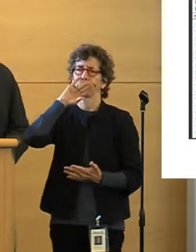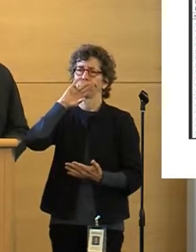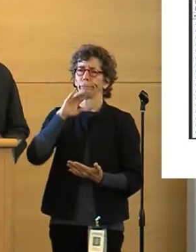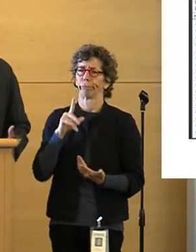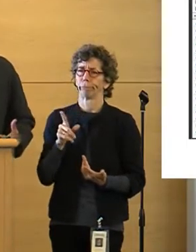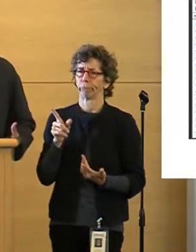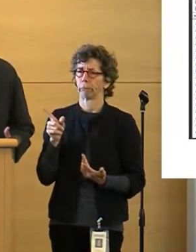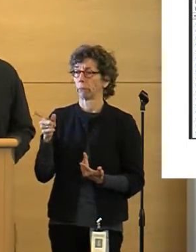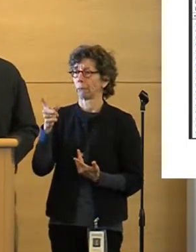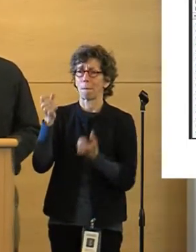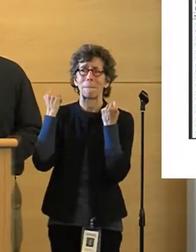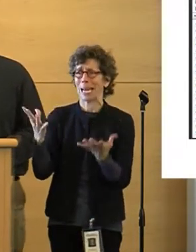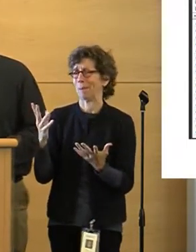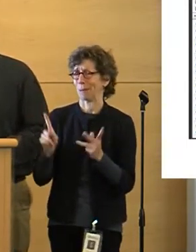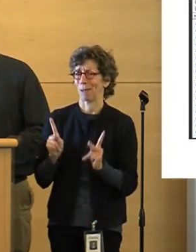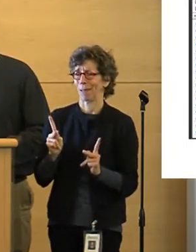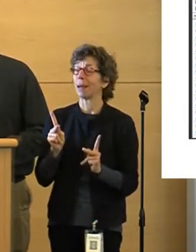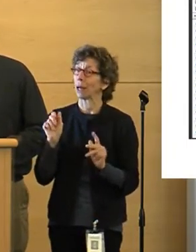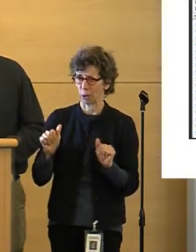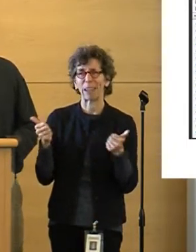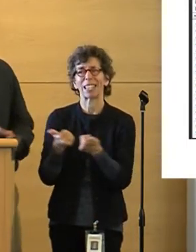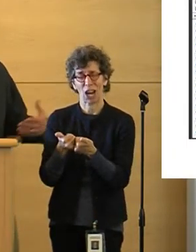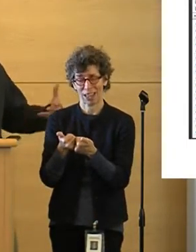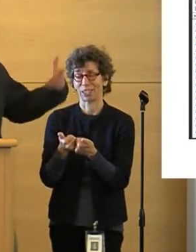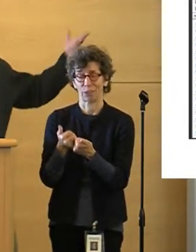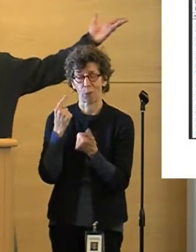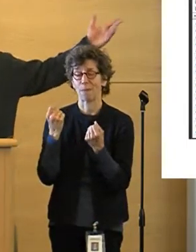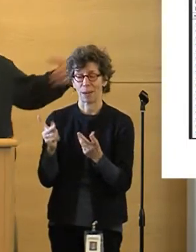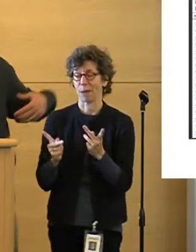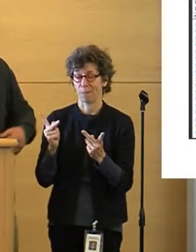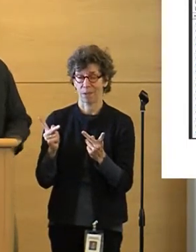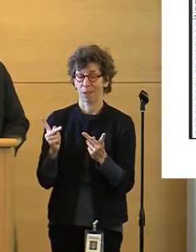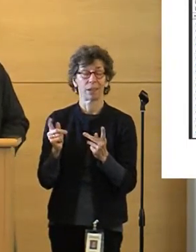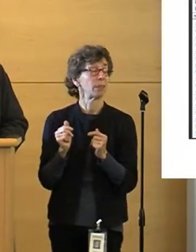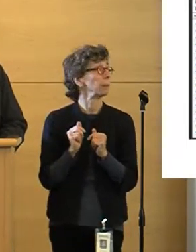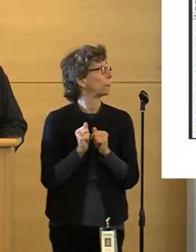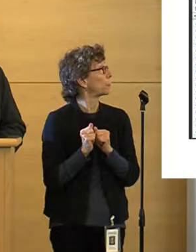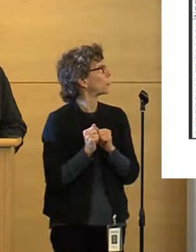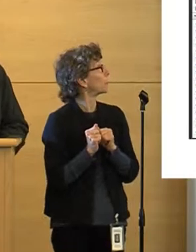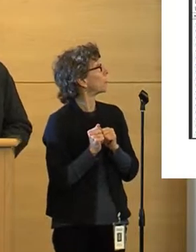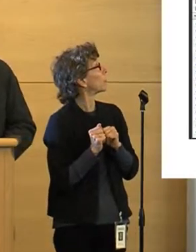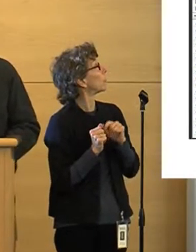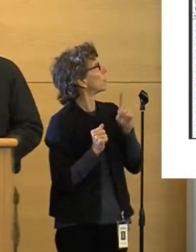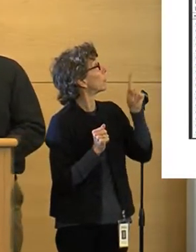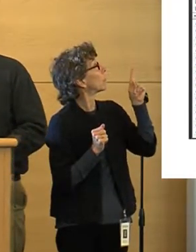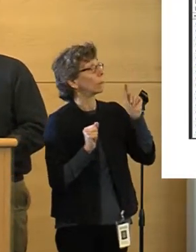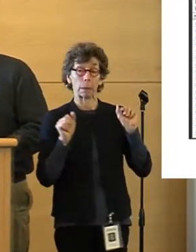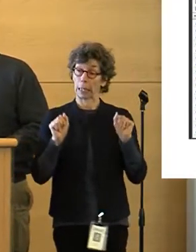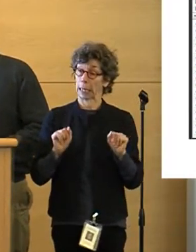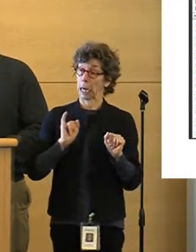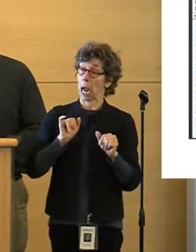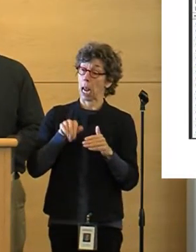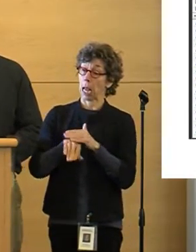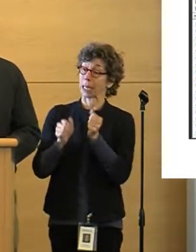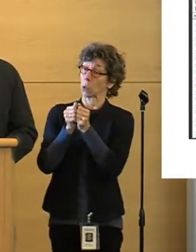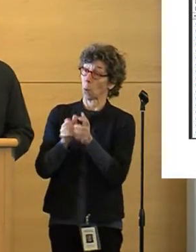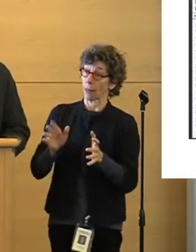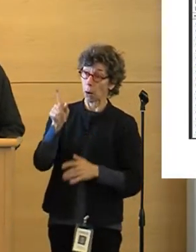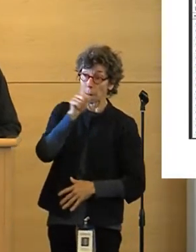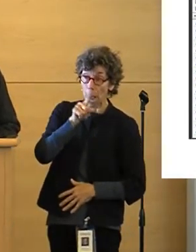few sort of links and resources in the lower portion of the screen. Who's going to have difficulty accessing